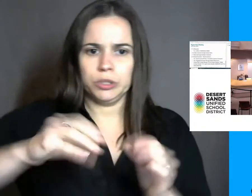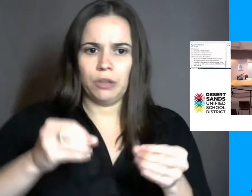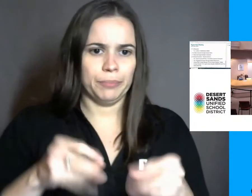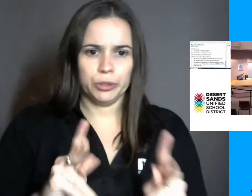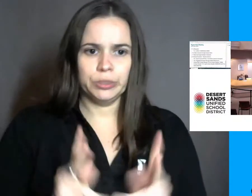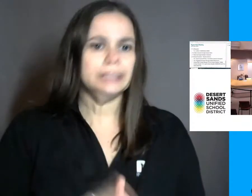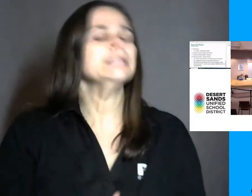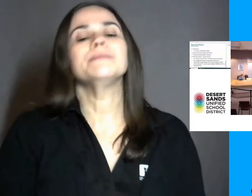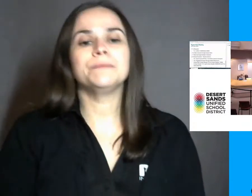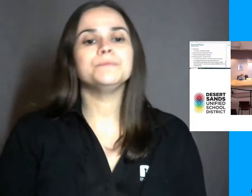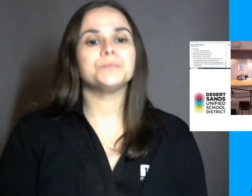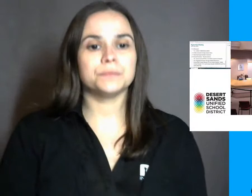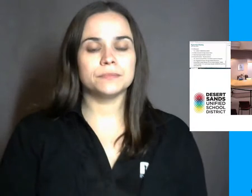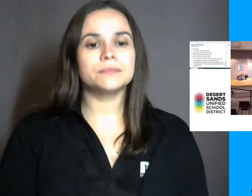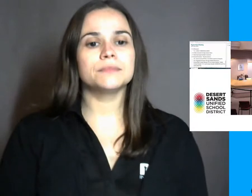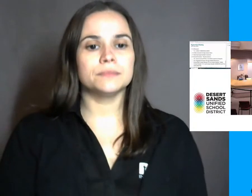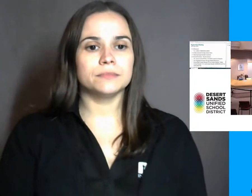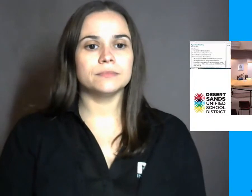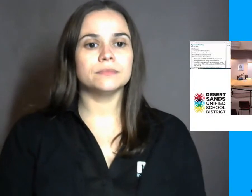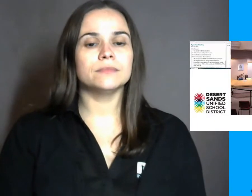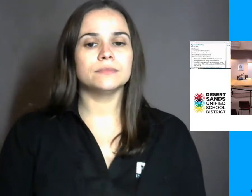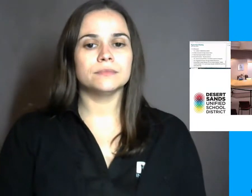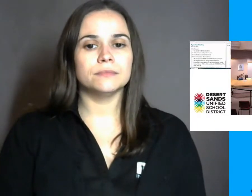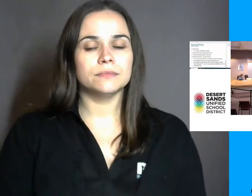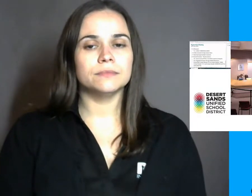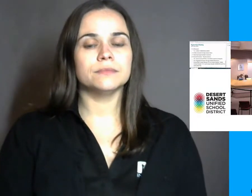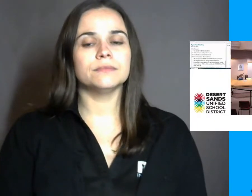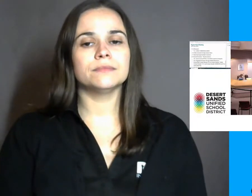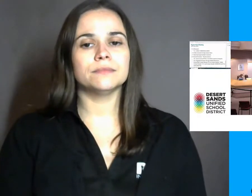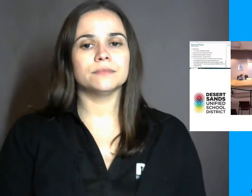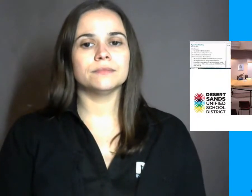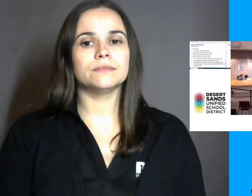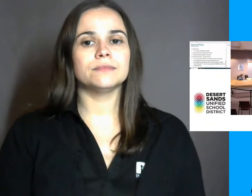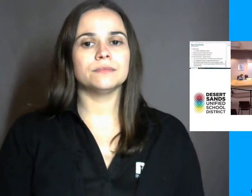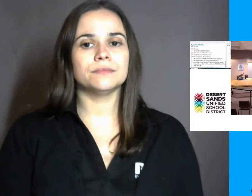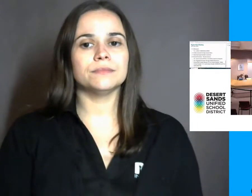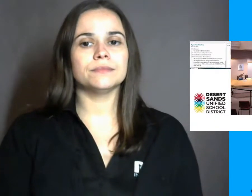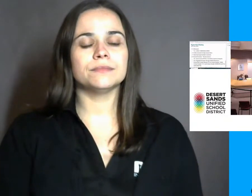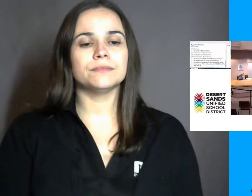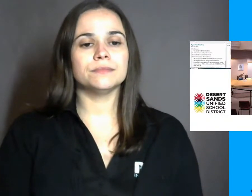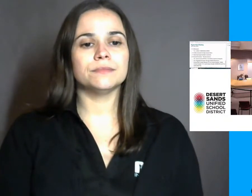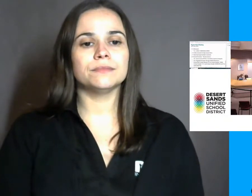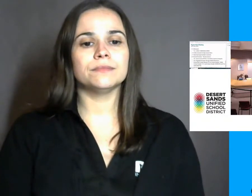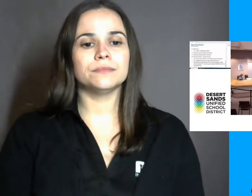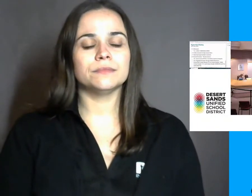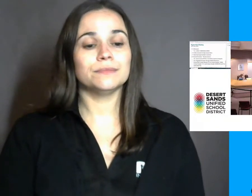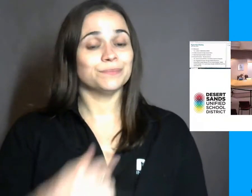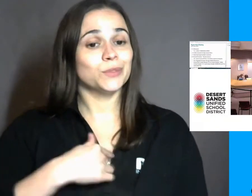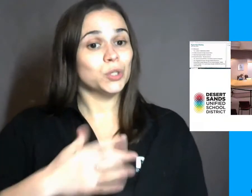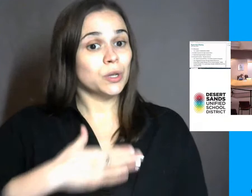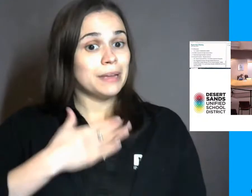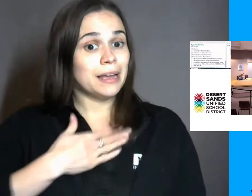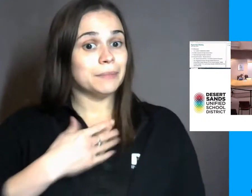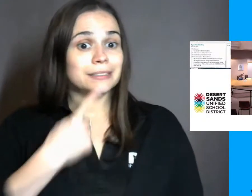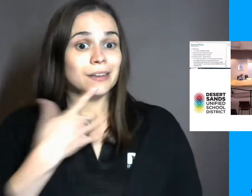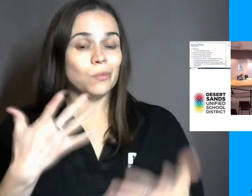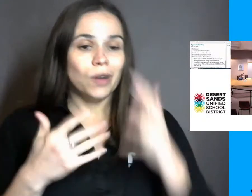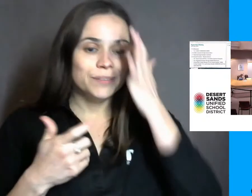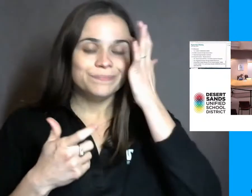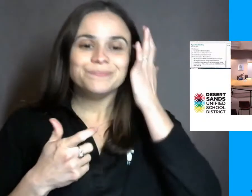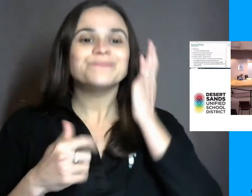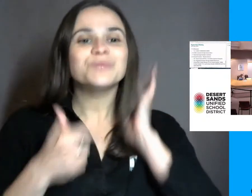also, I'm happy, as Mrs. Fisher reported, that the dashboard, I've been watching it every day, and I just can't believe it was